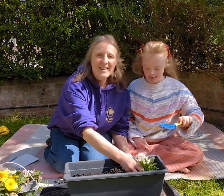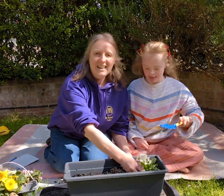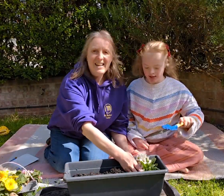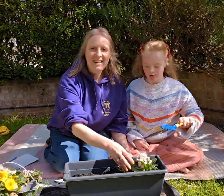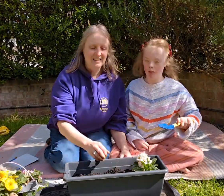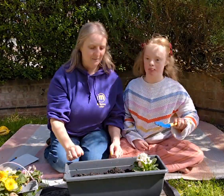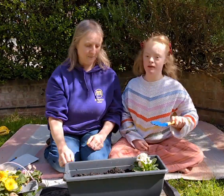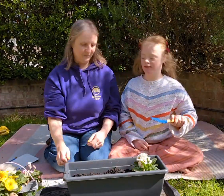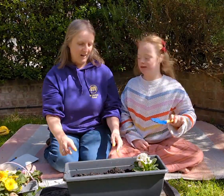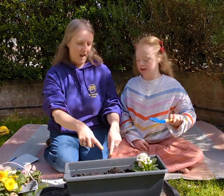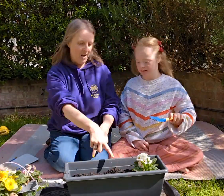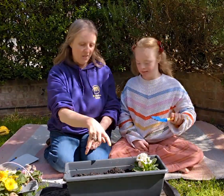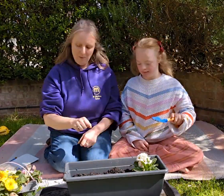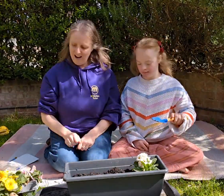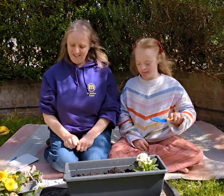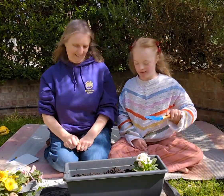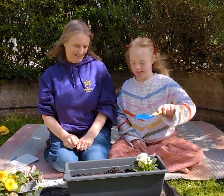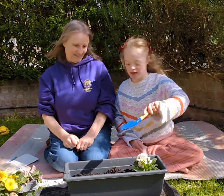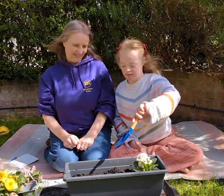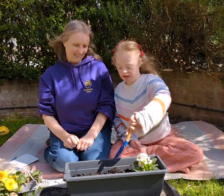Lovely. Another one.